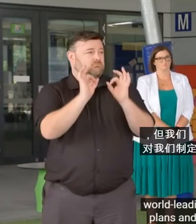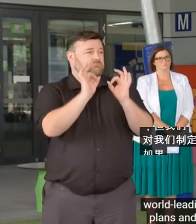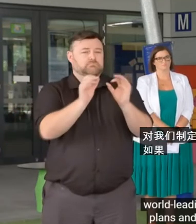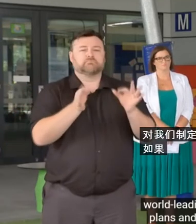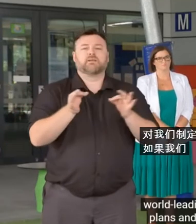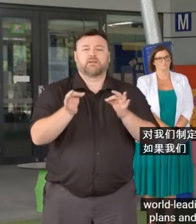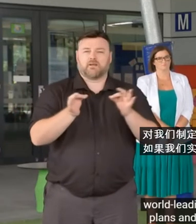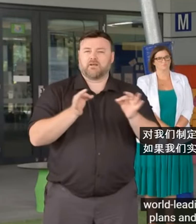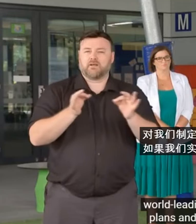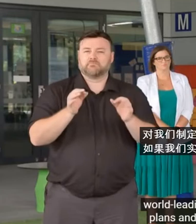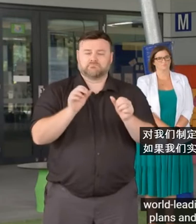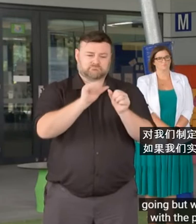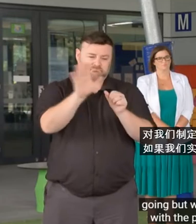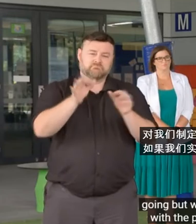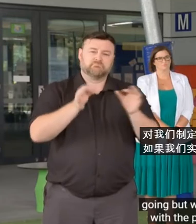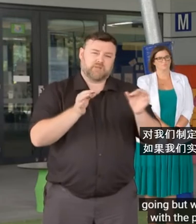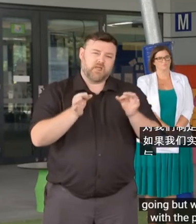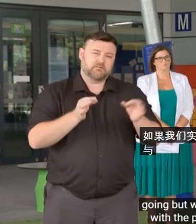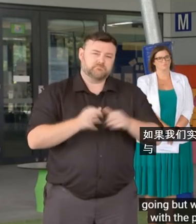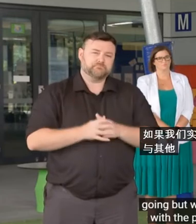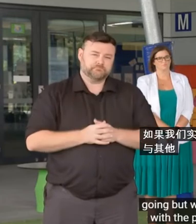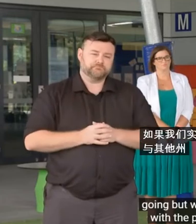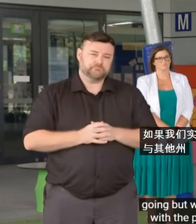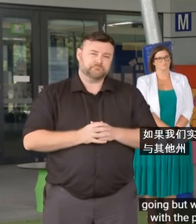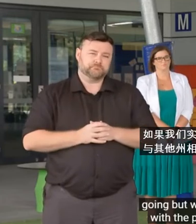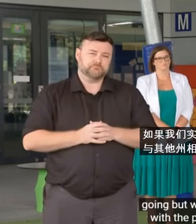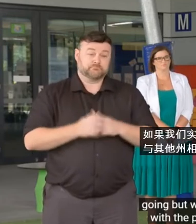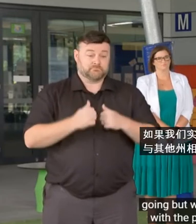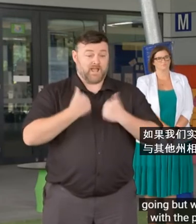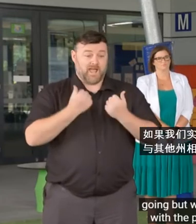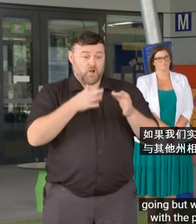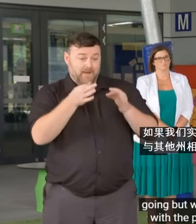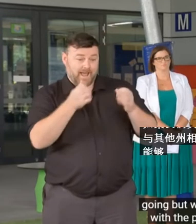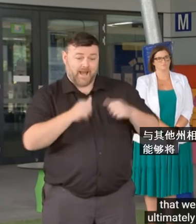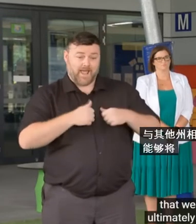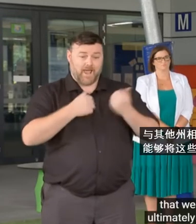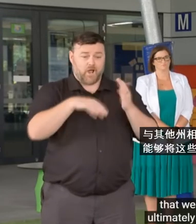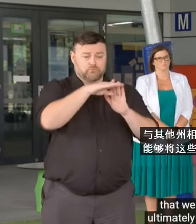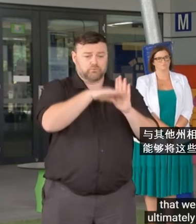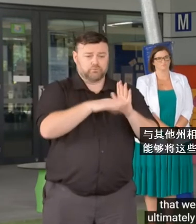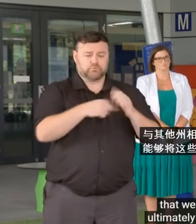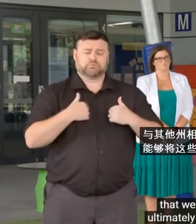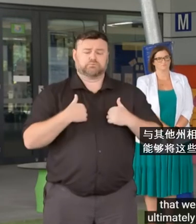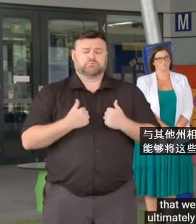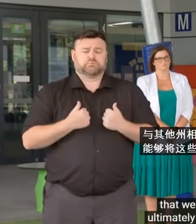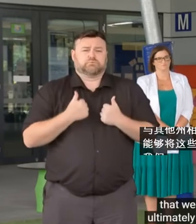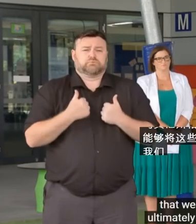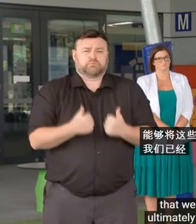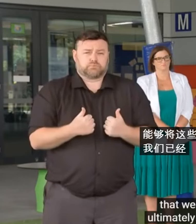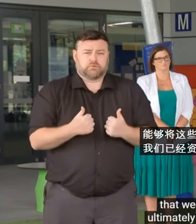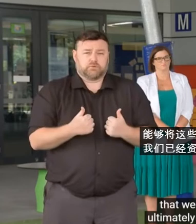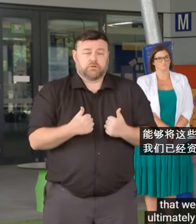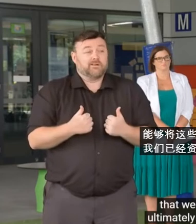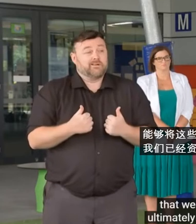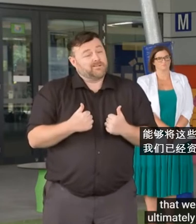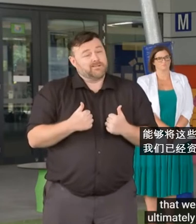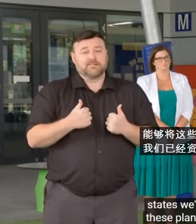had, that we put in place, and ultimately, compared to other states, we've been able to put these plans together because